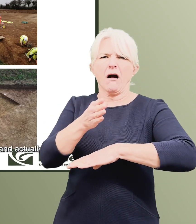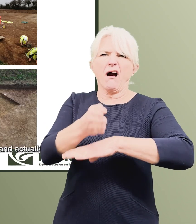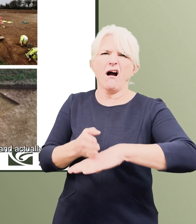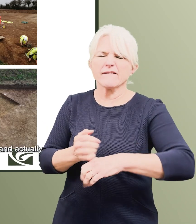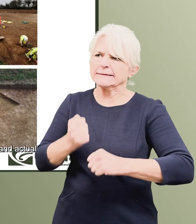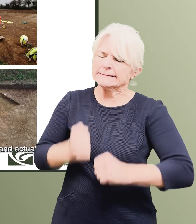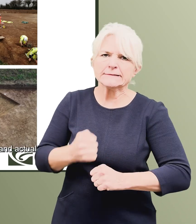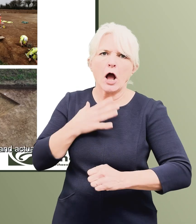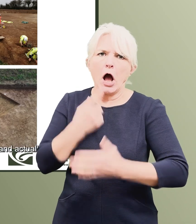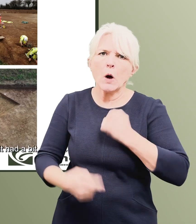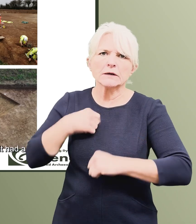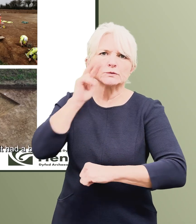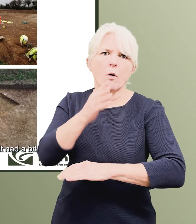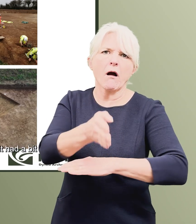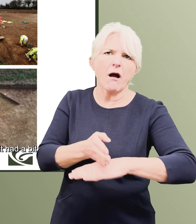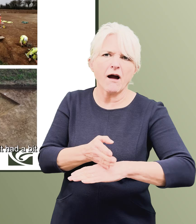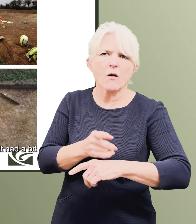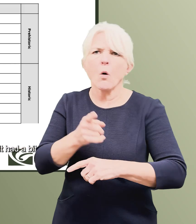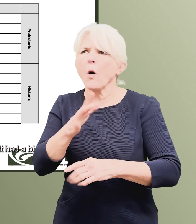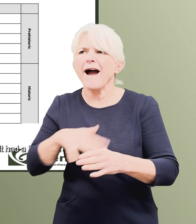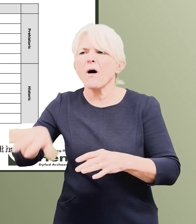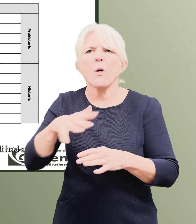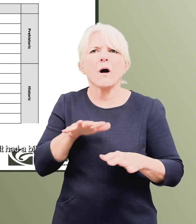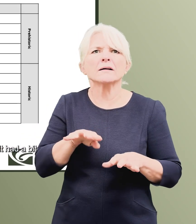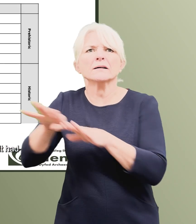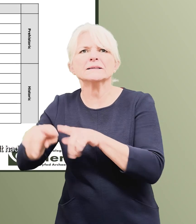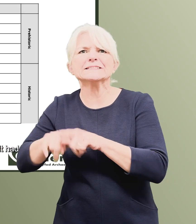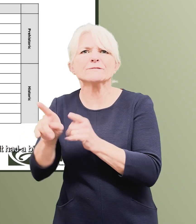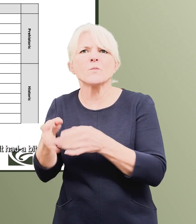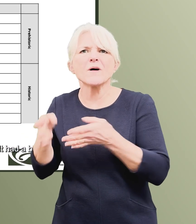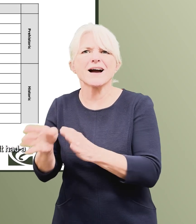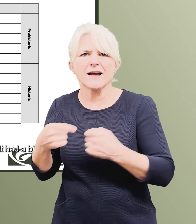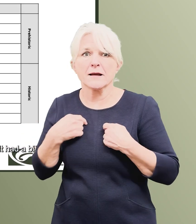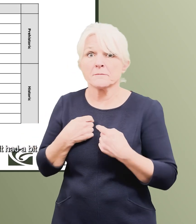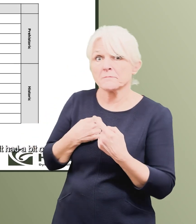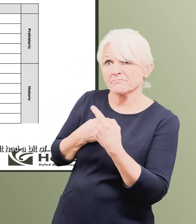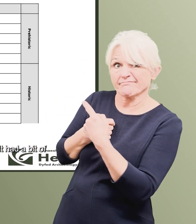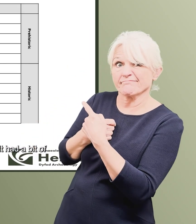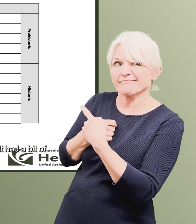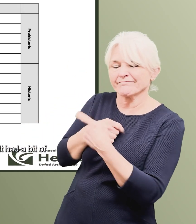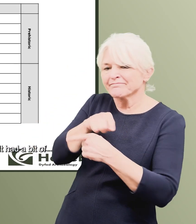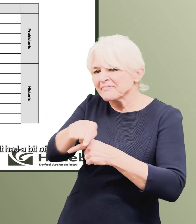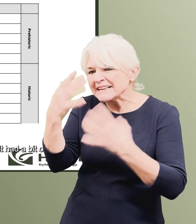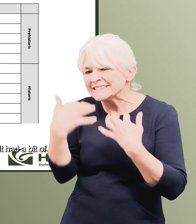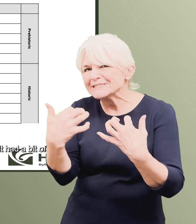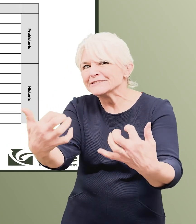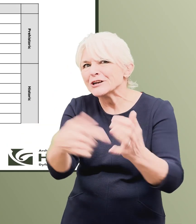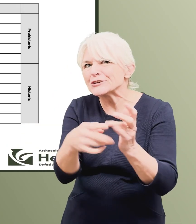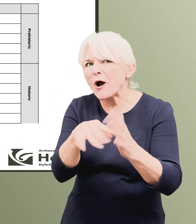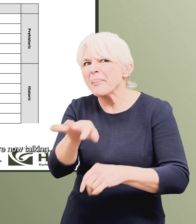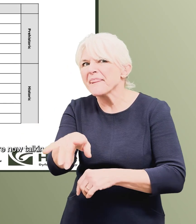way, and actually I can see Tom in the audience digging that hole on the left-hand side. Very nice. It had a bit of beaker in